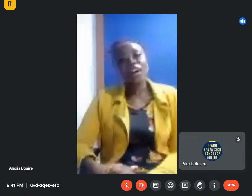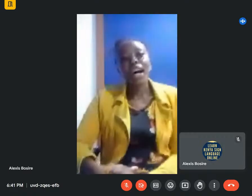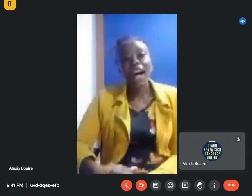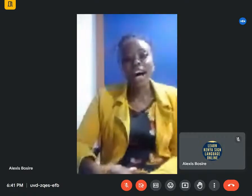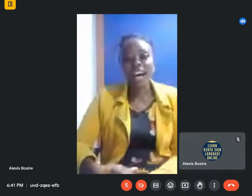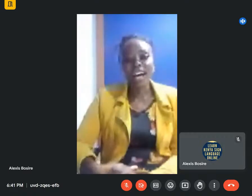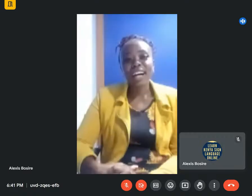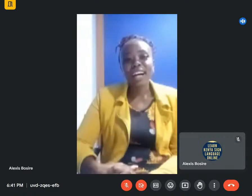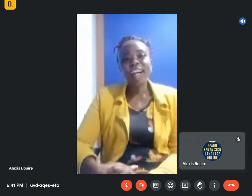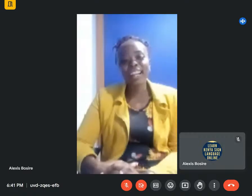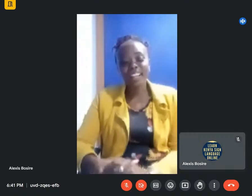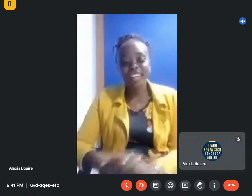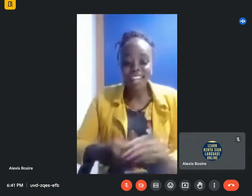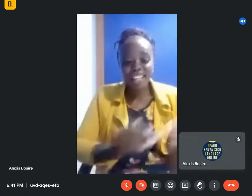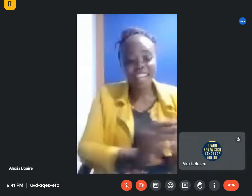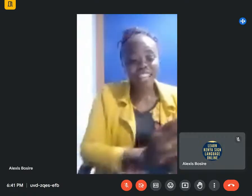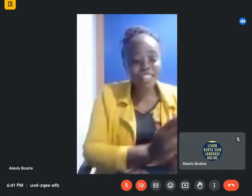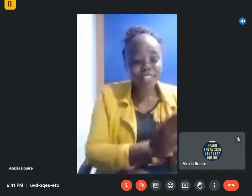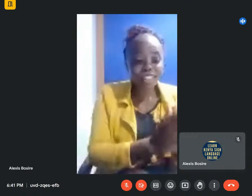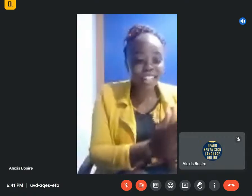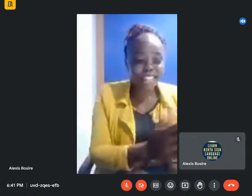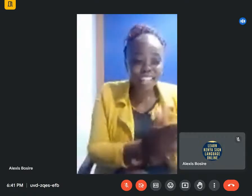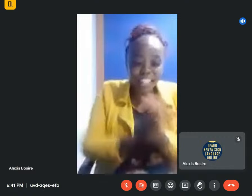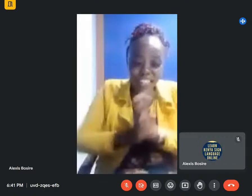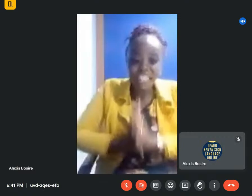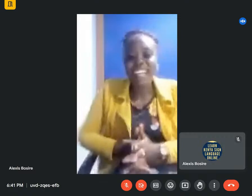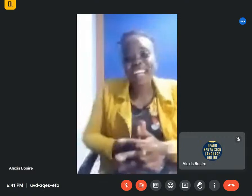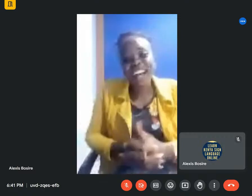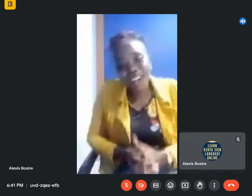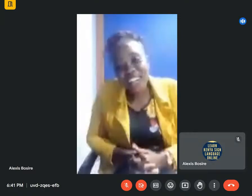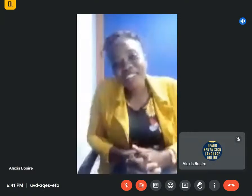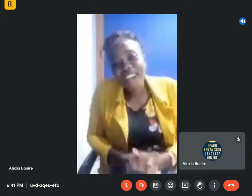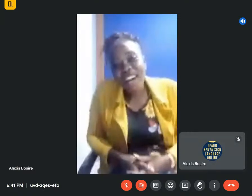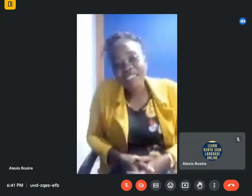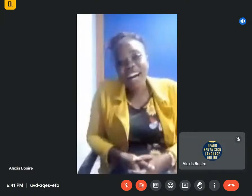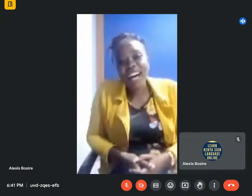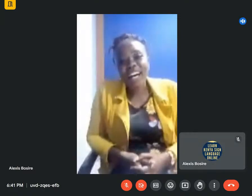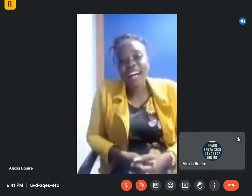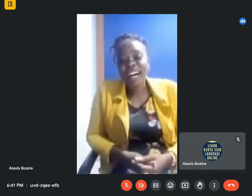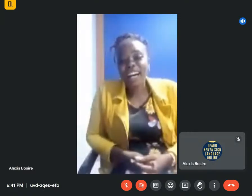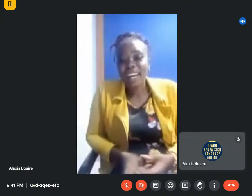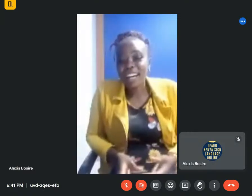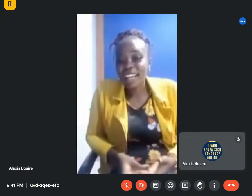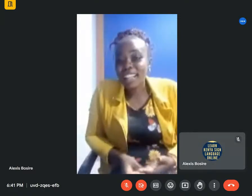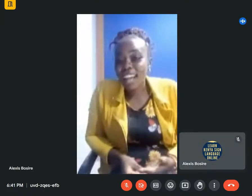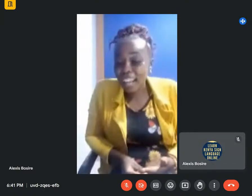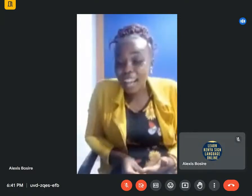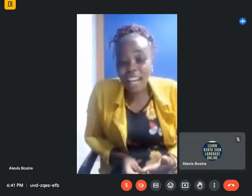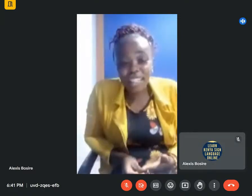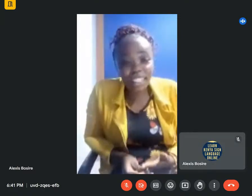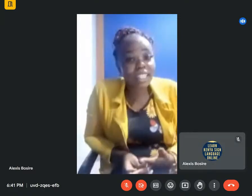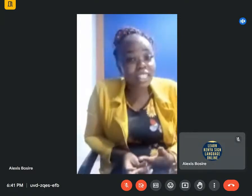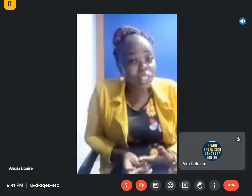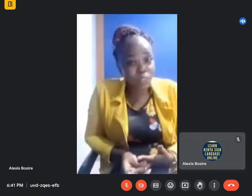So that is okay. Now if you have an